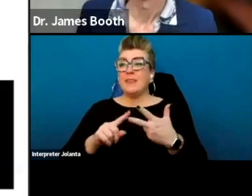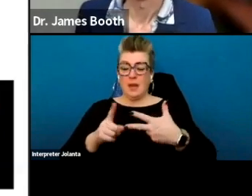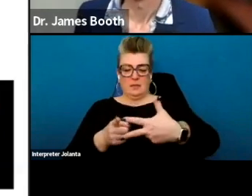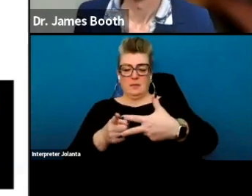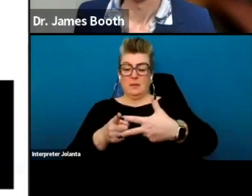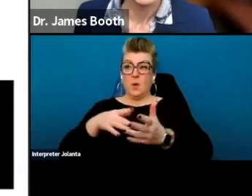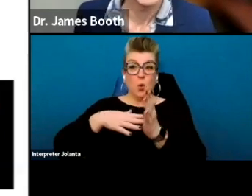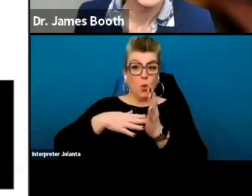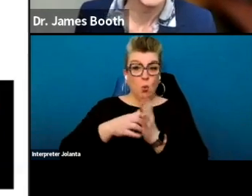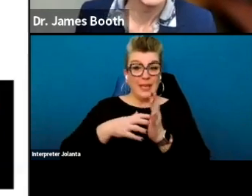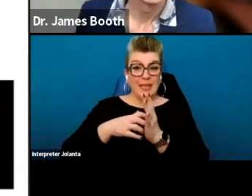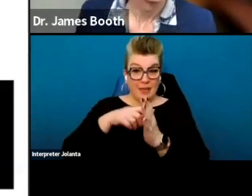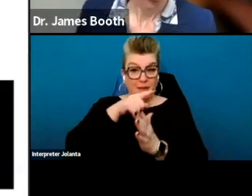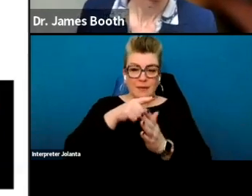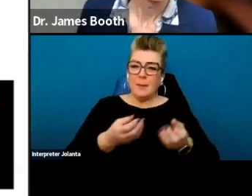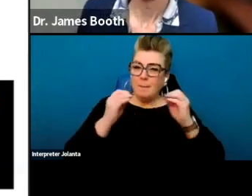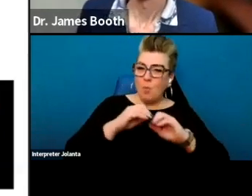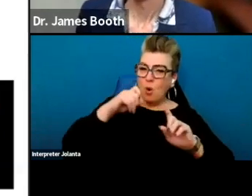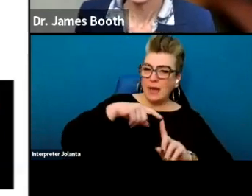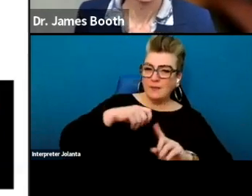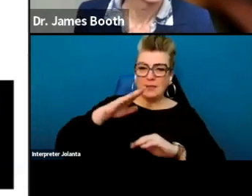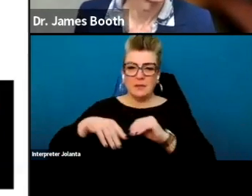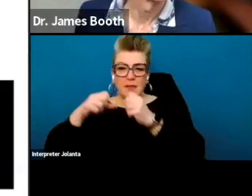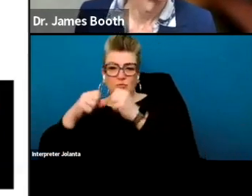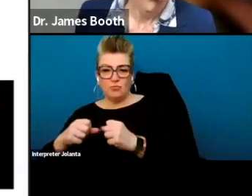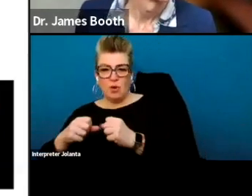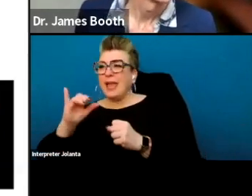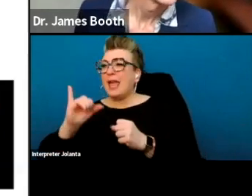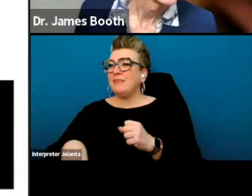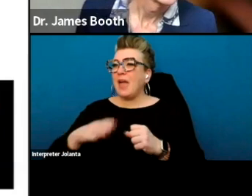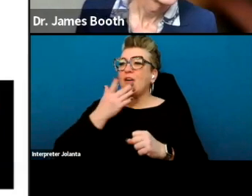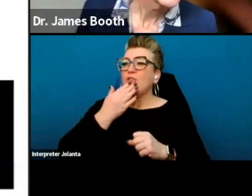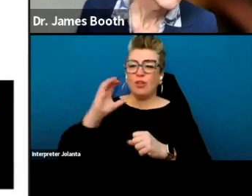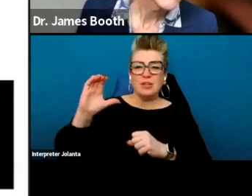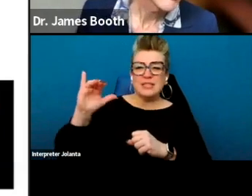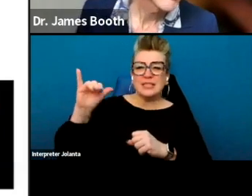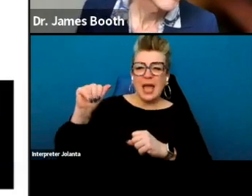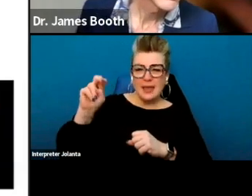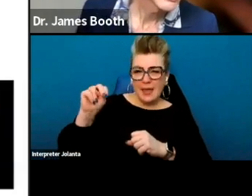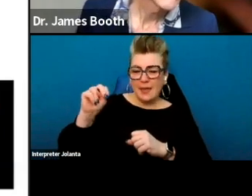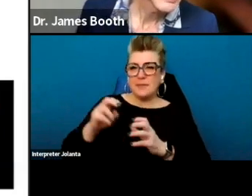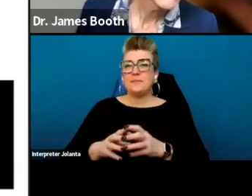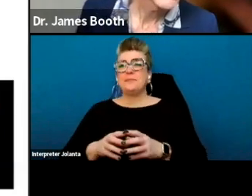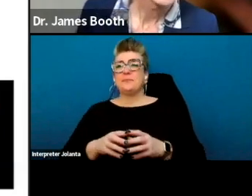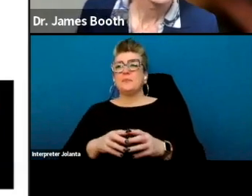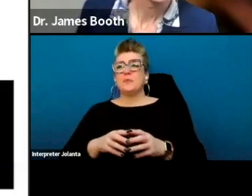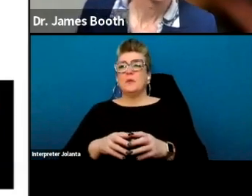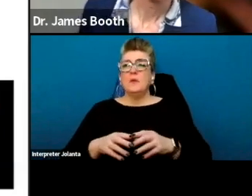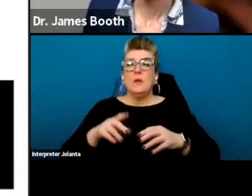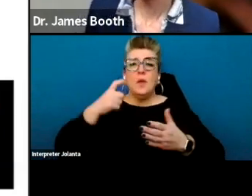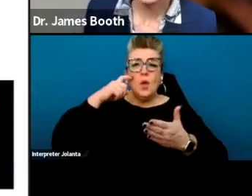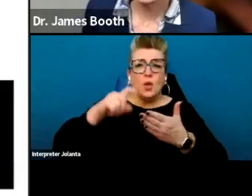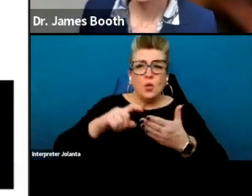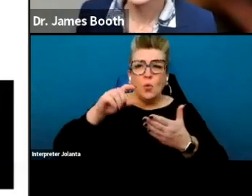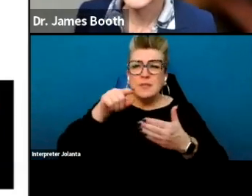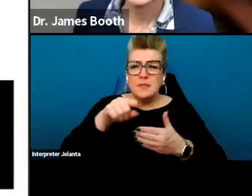greater activation than the strong items, indicated in cyan. These activation